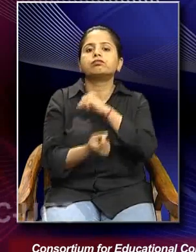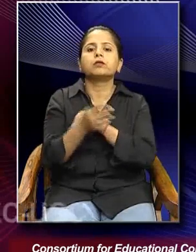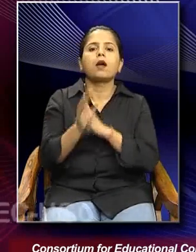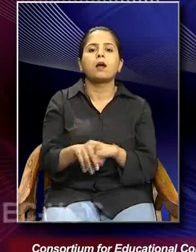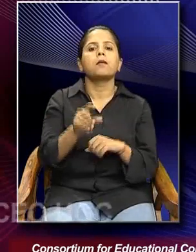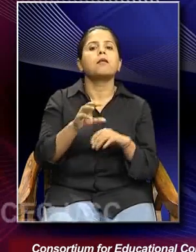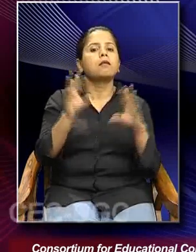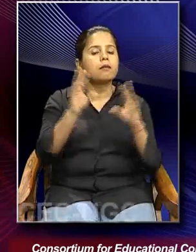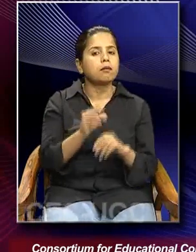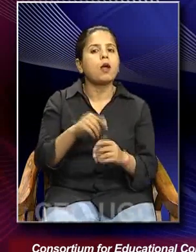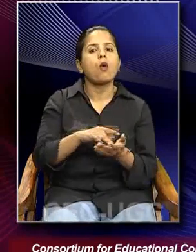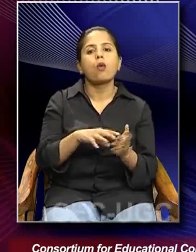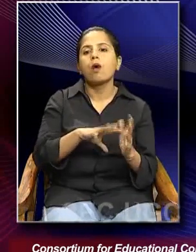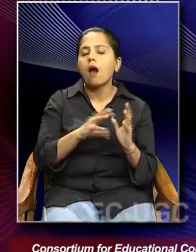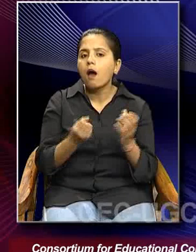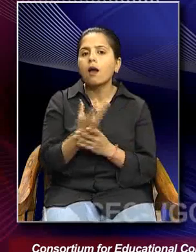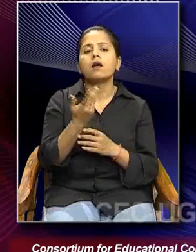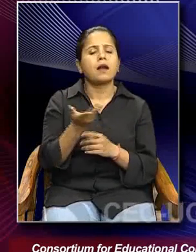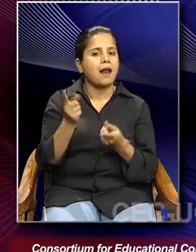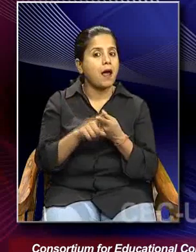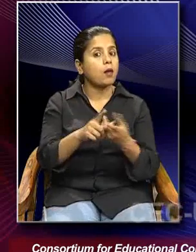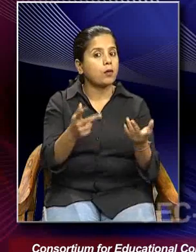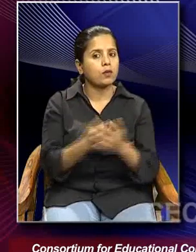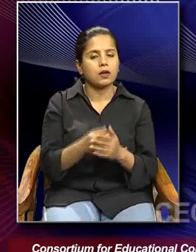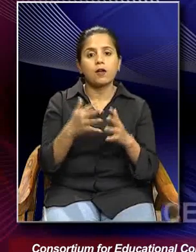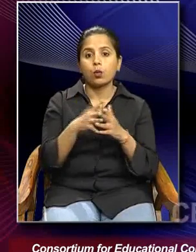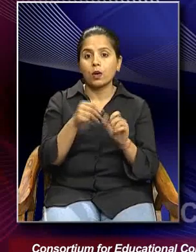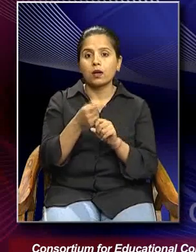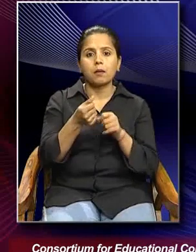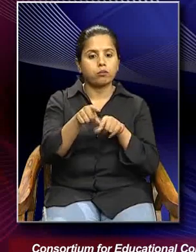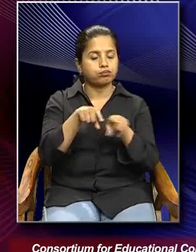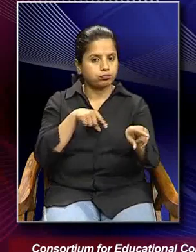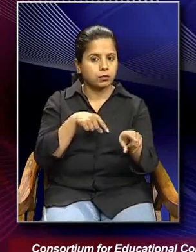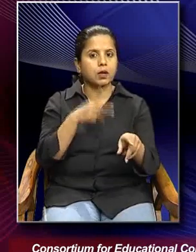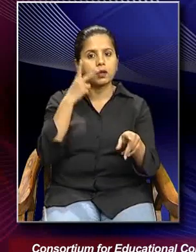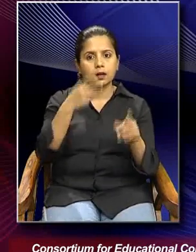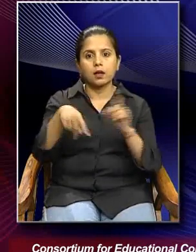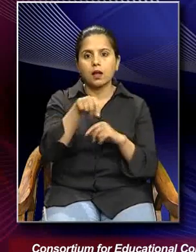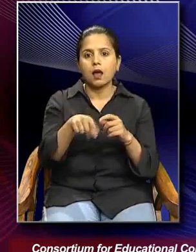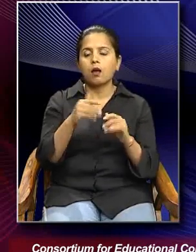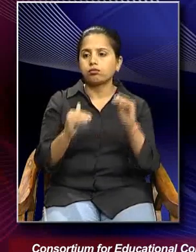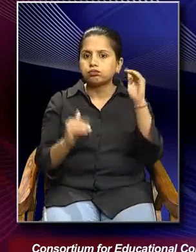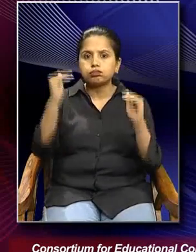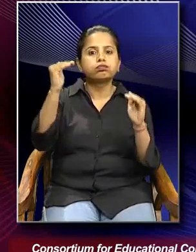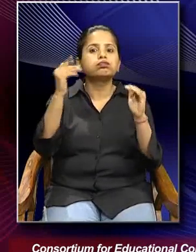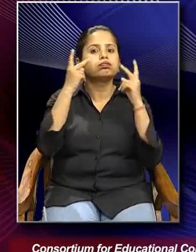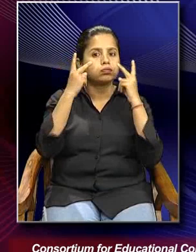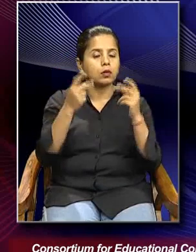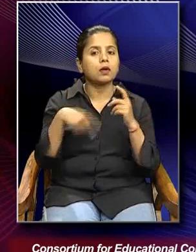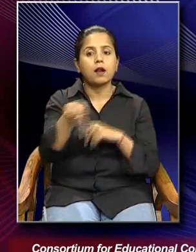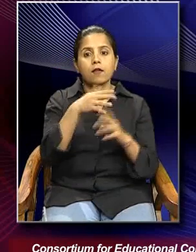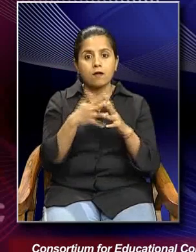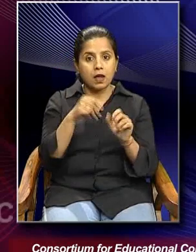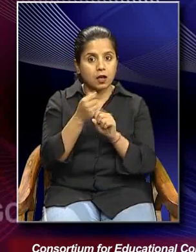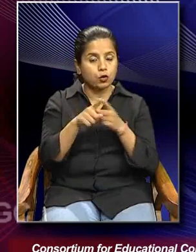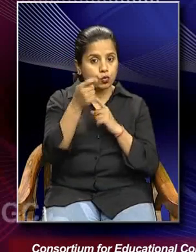place of origin. So gradually what happens, that the wage gaps comes to a level of equilibrium, where the wage rates at the